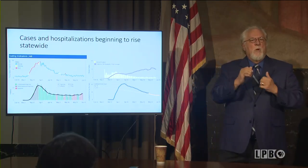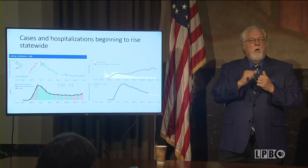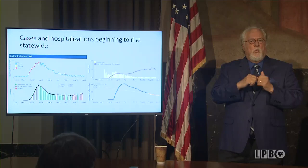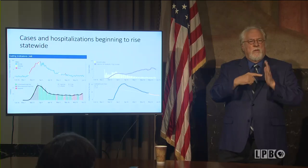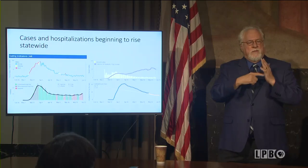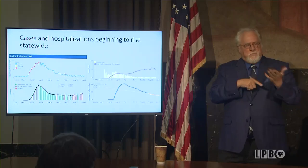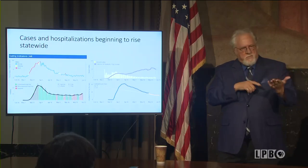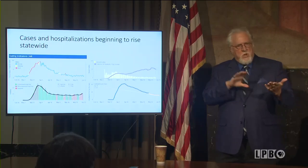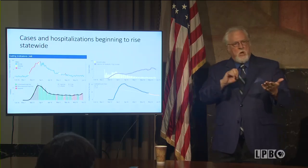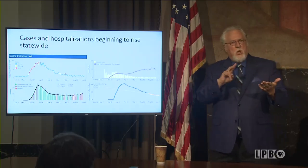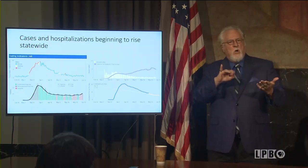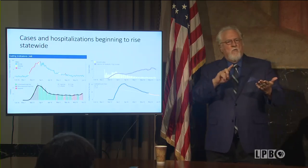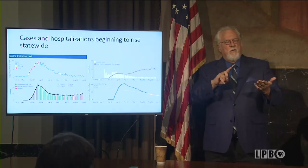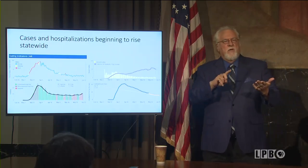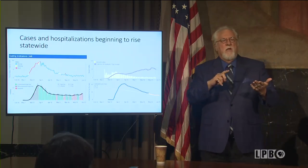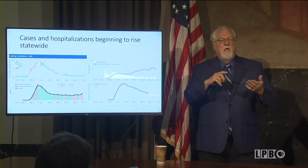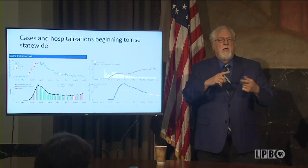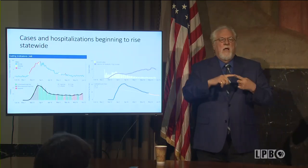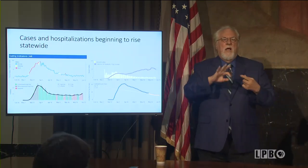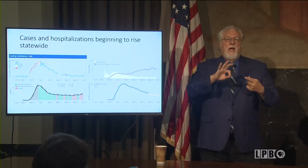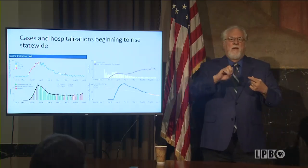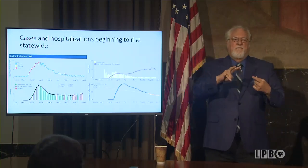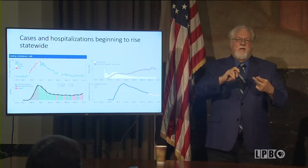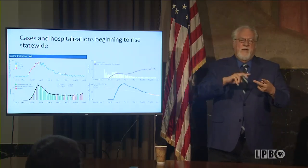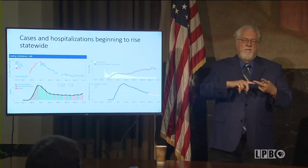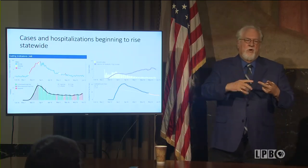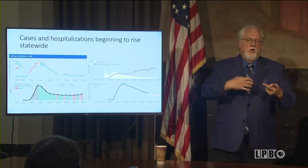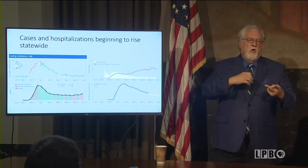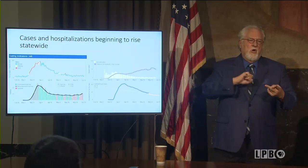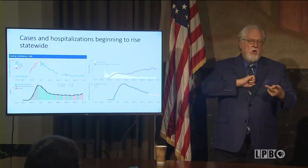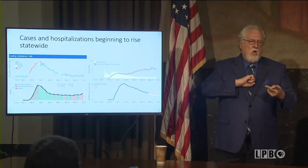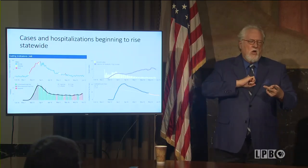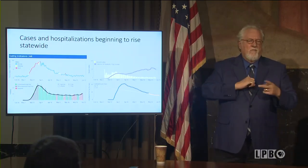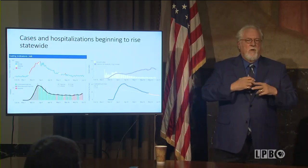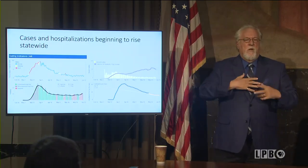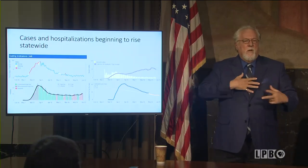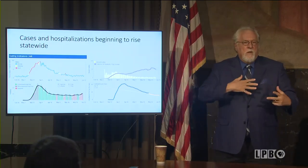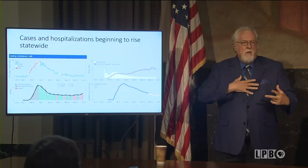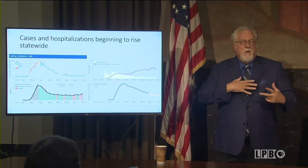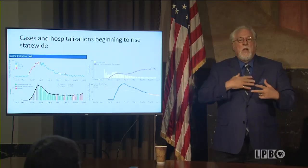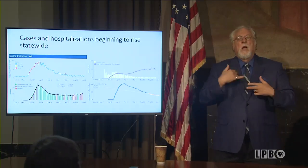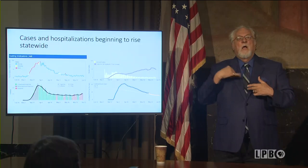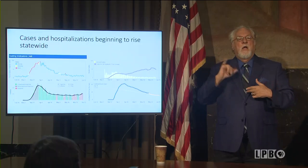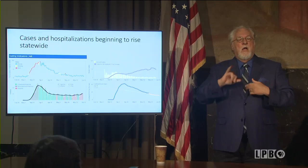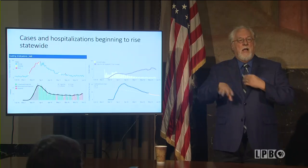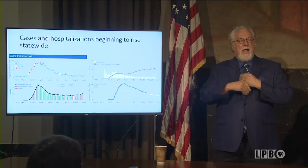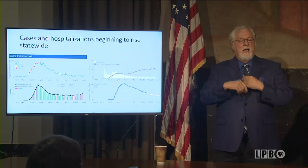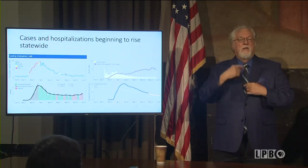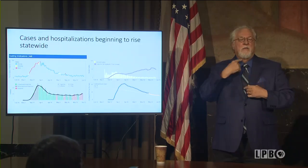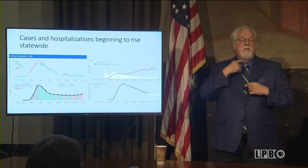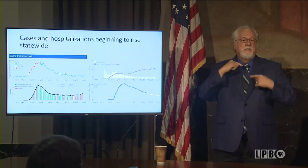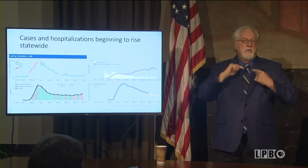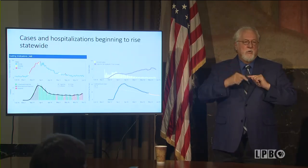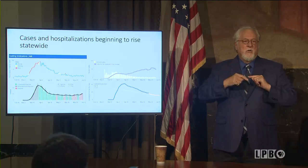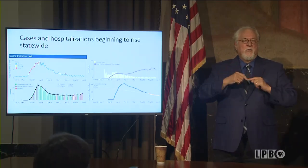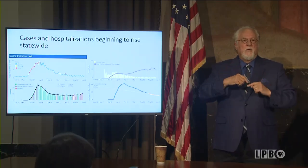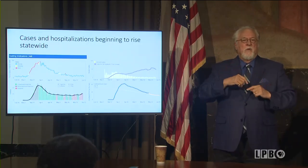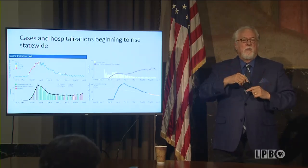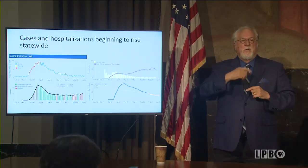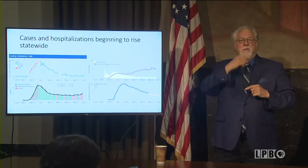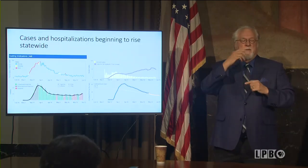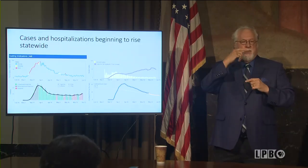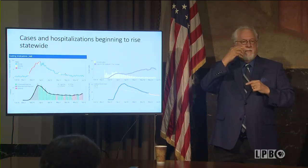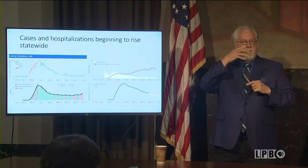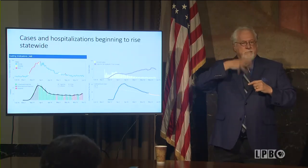of COVID. Classically, we talk about fever, cough, shortness of breath, but we've added to that through the CDC, sore throat, congestion,